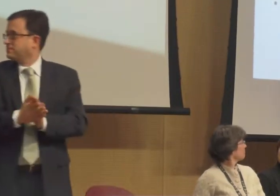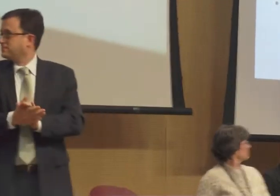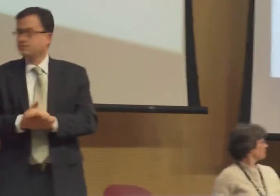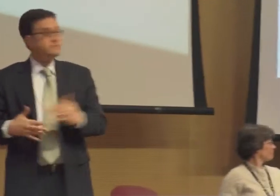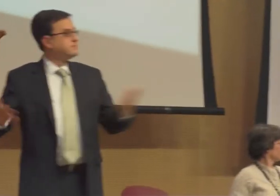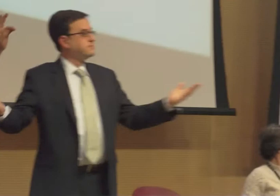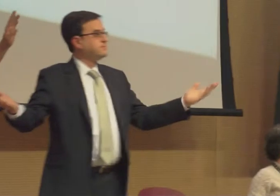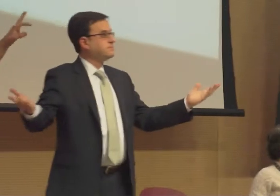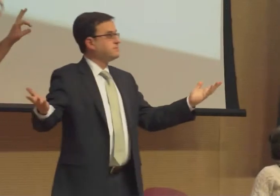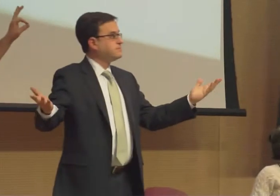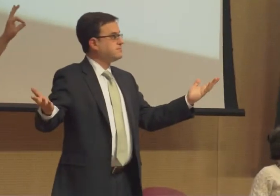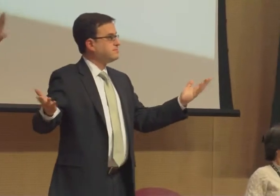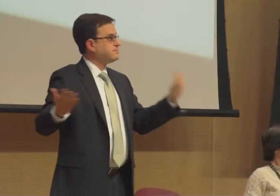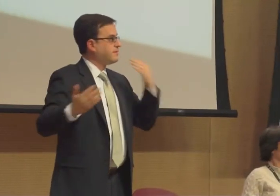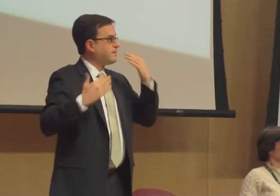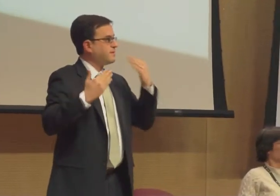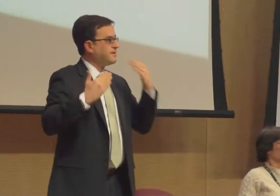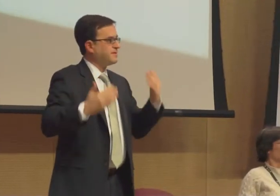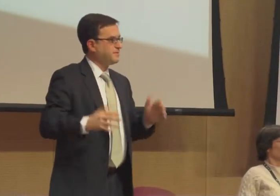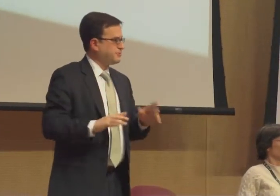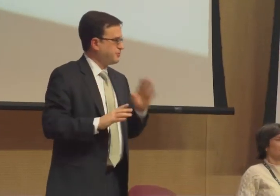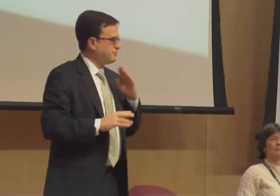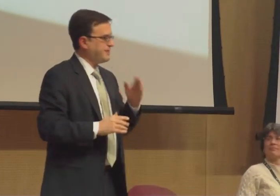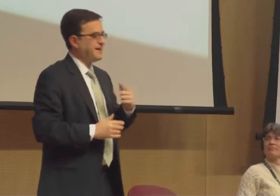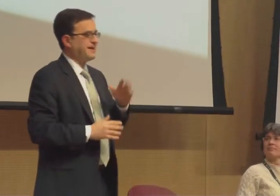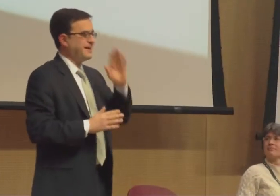Can everybody see him fine? About? Great. Okay.